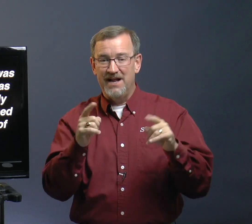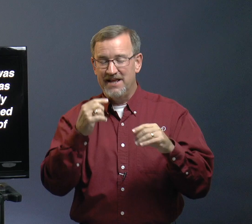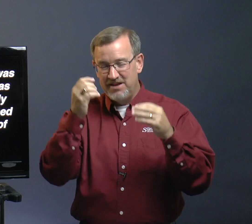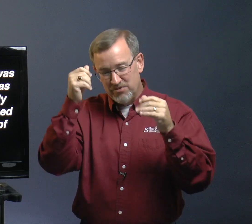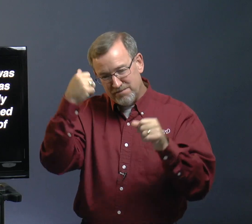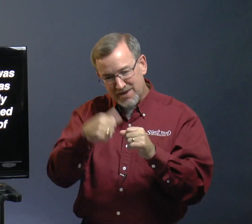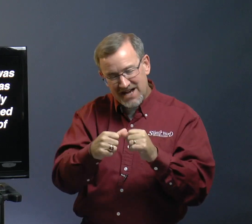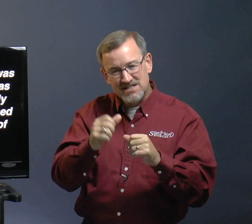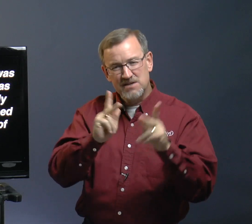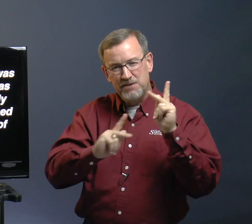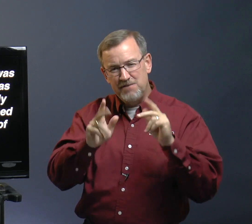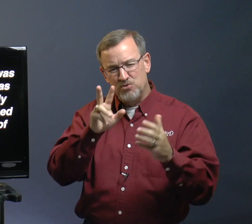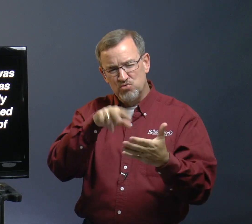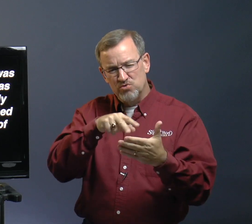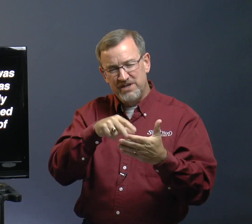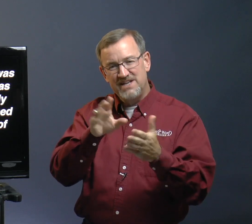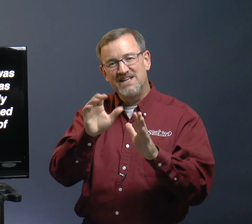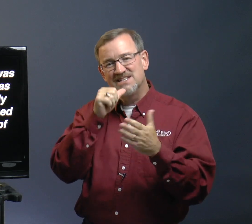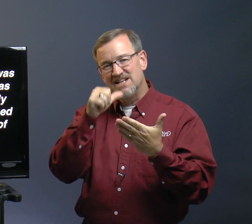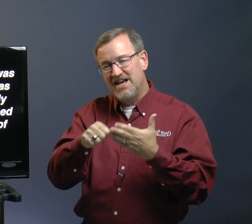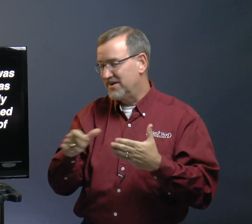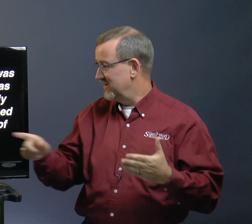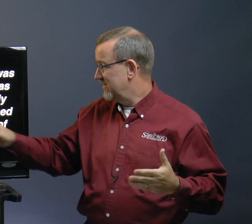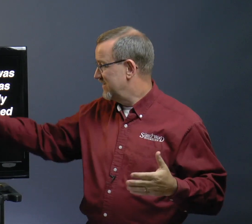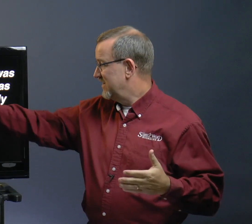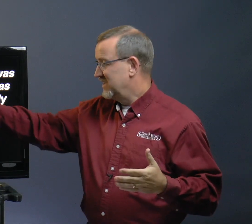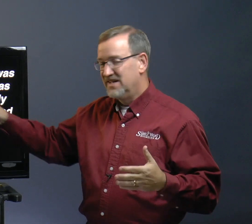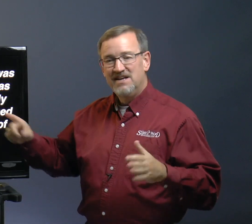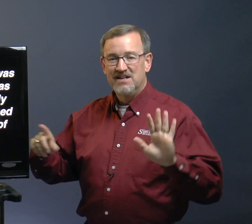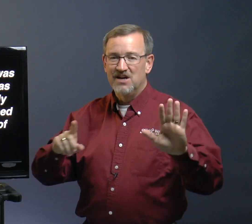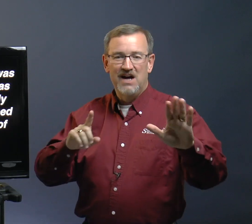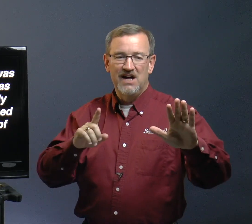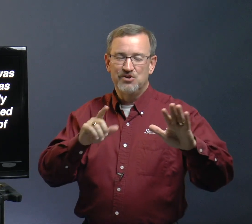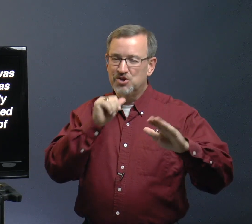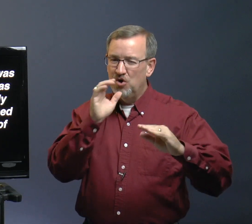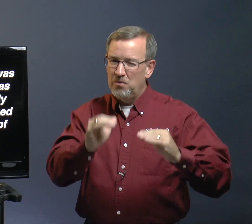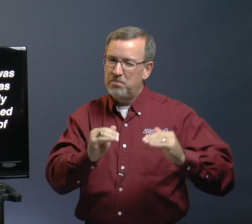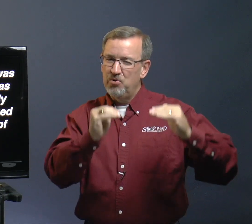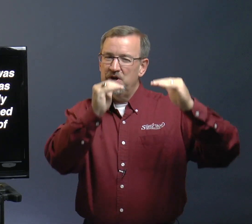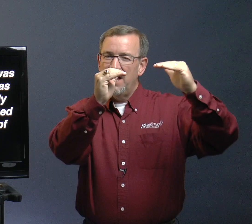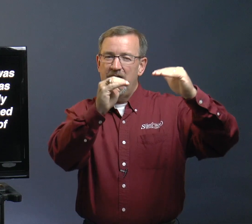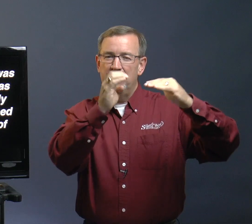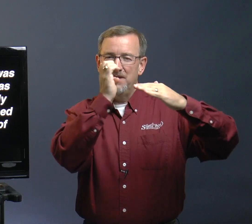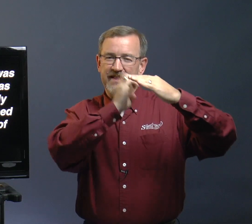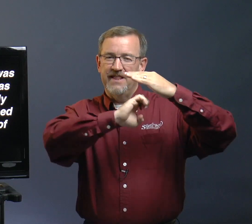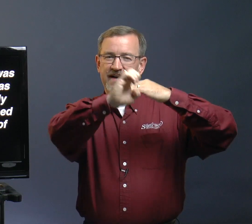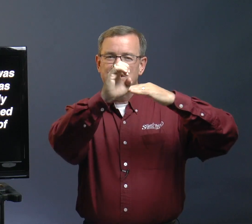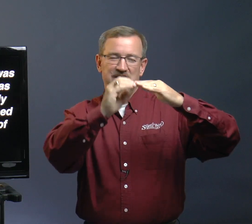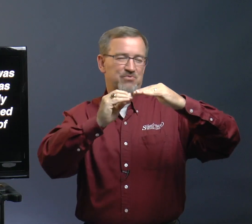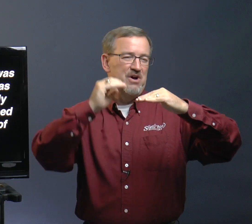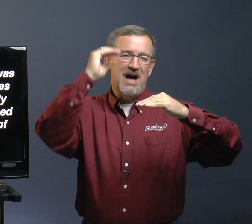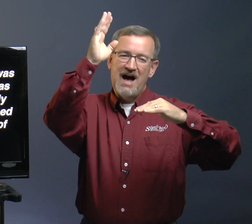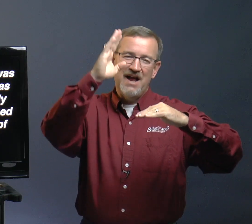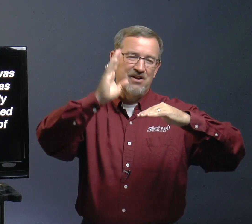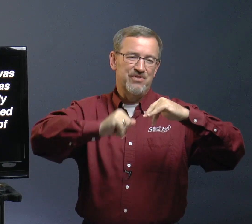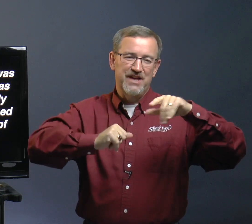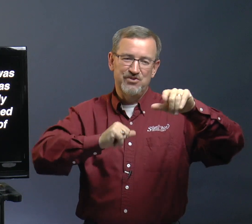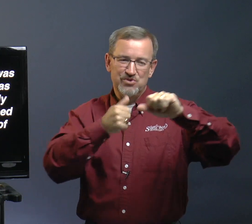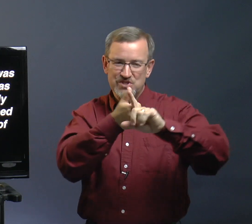he reminds the people who are reading his letter, don't put up Elijah real higher than